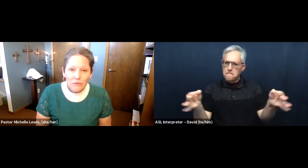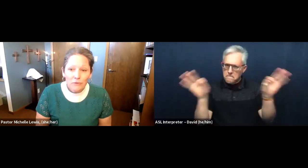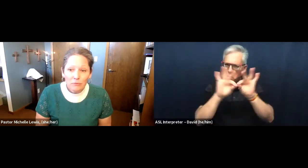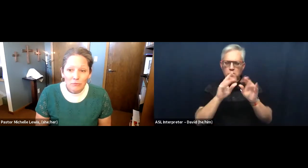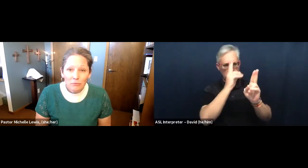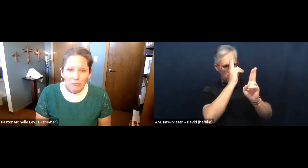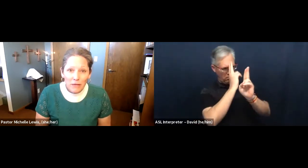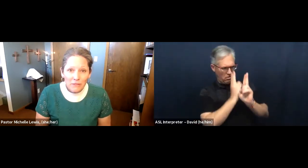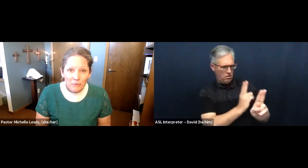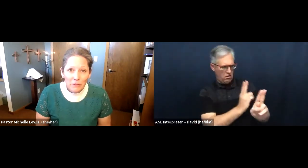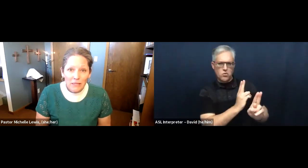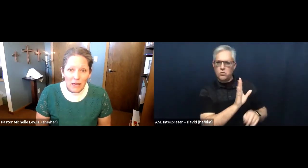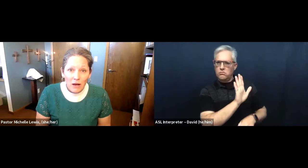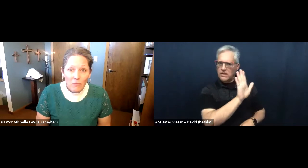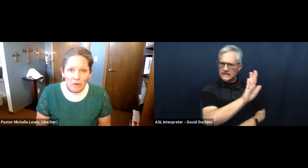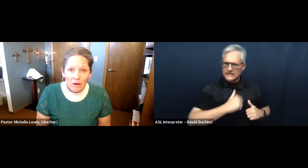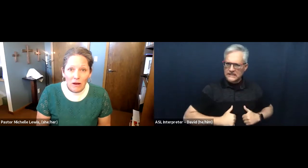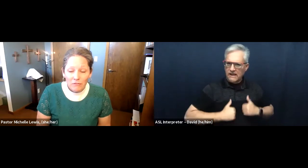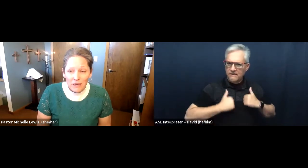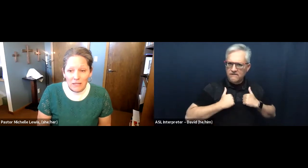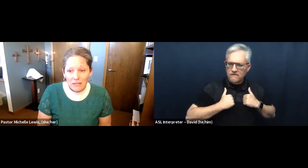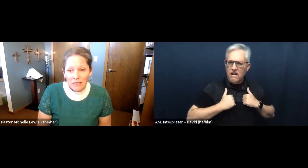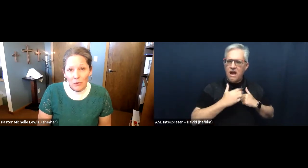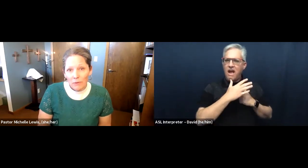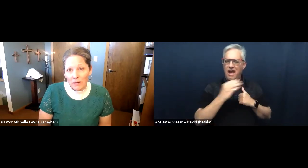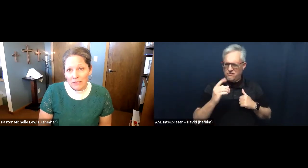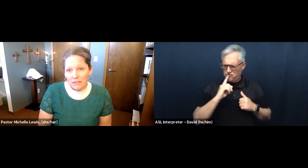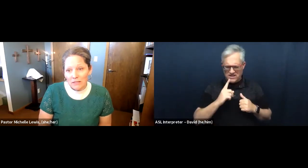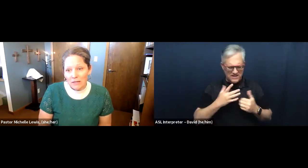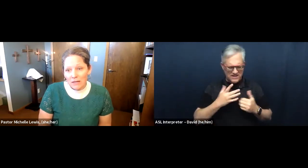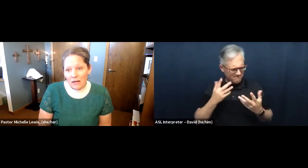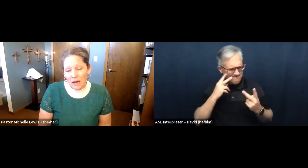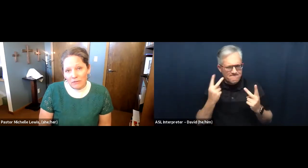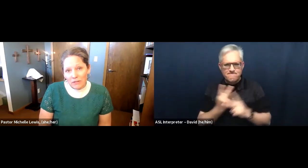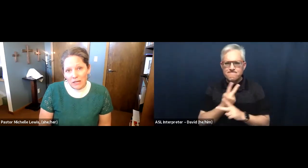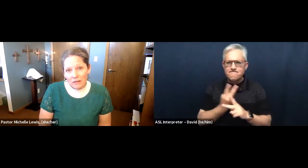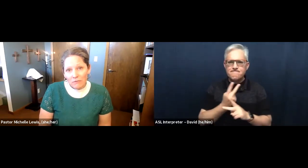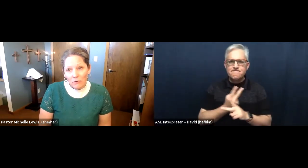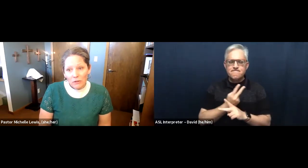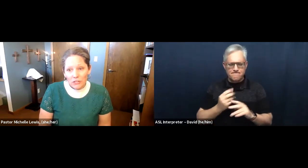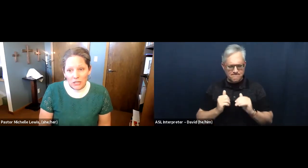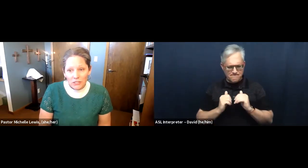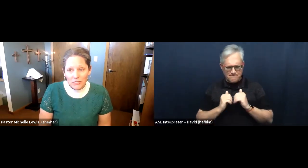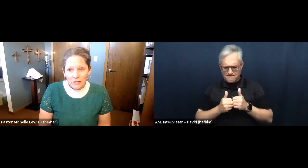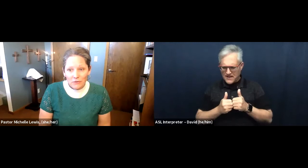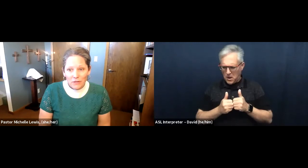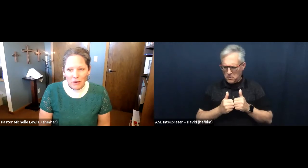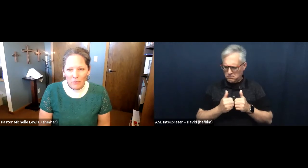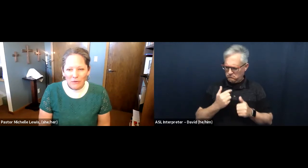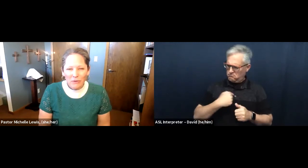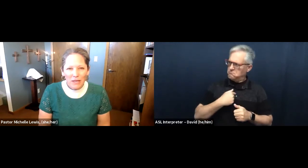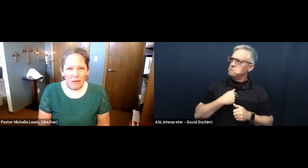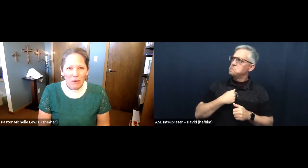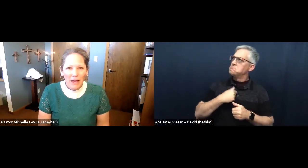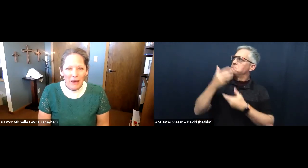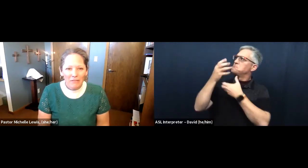and to wrestle with how our faith can help us advocate for changes so that we